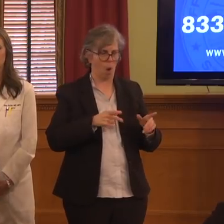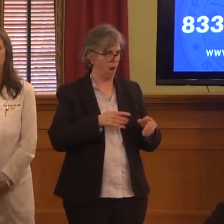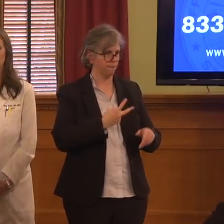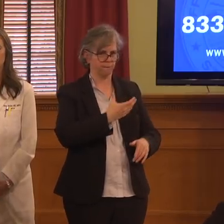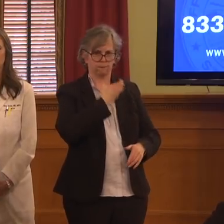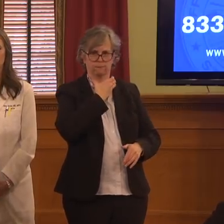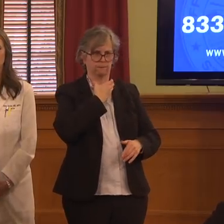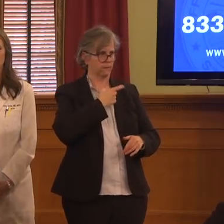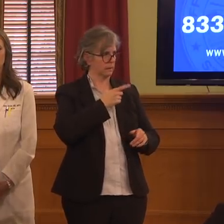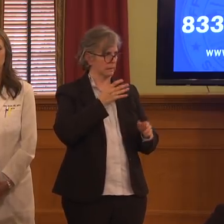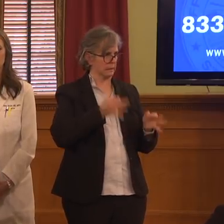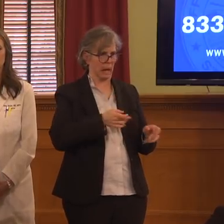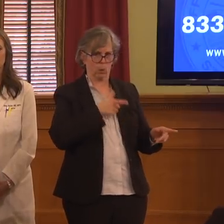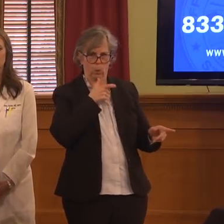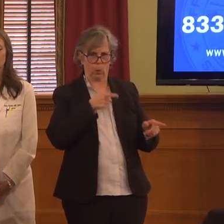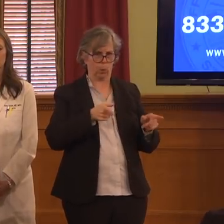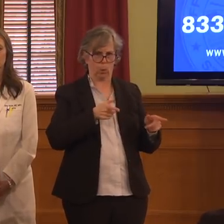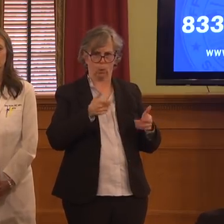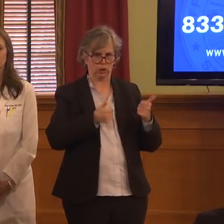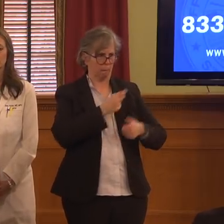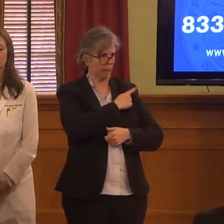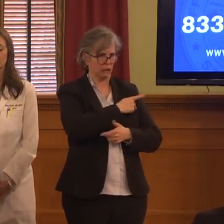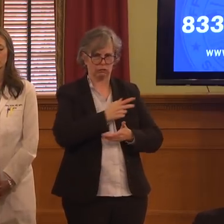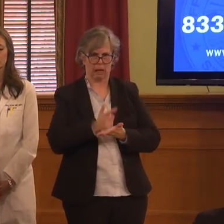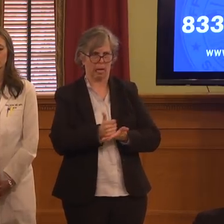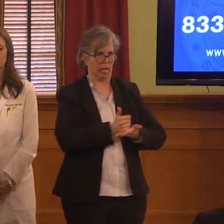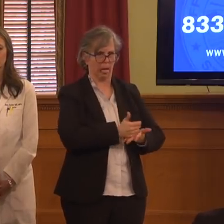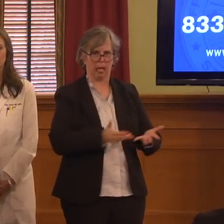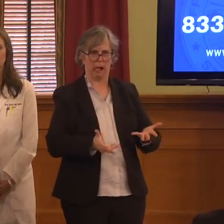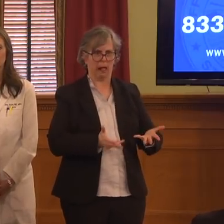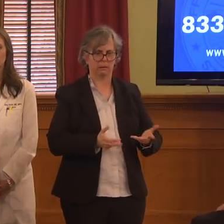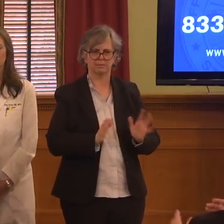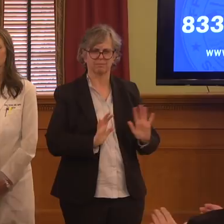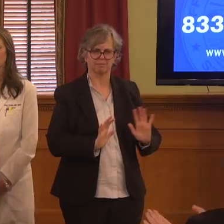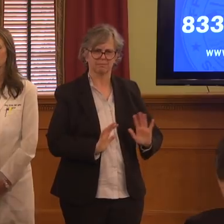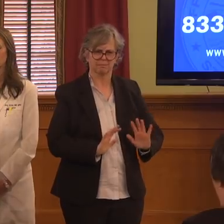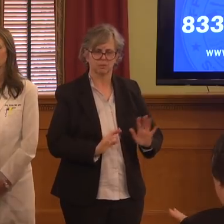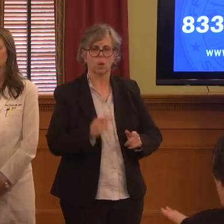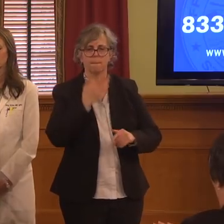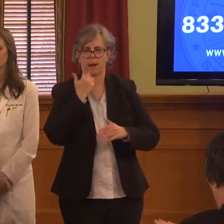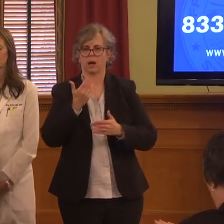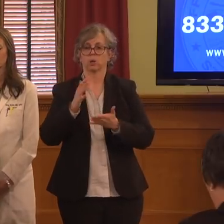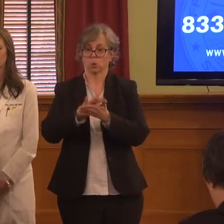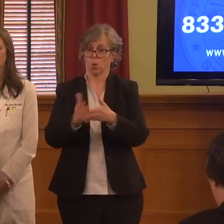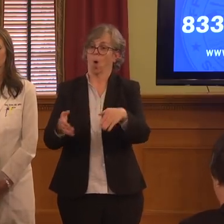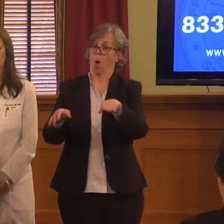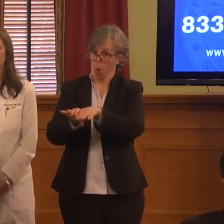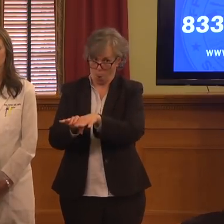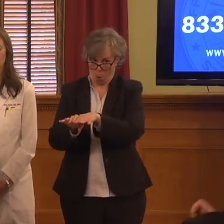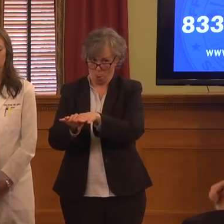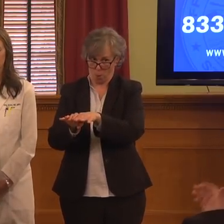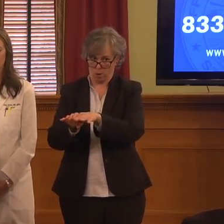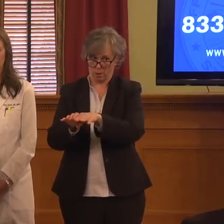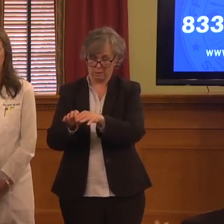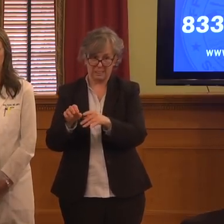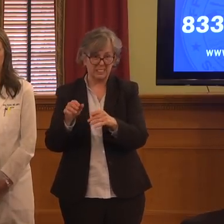unacceptable. And so this action is not an action that I took